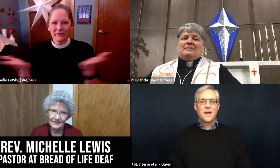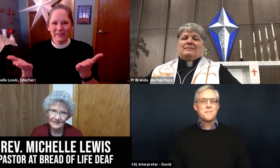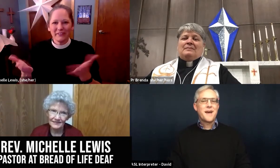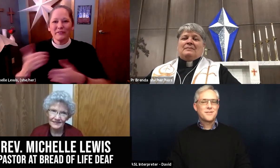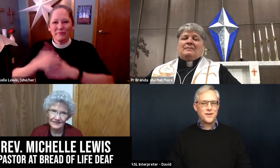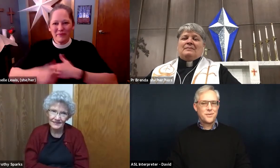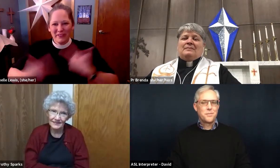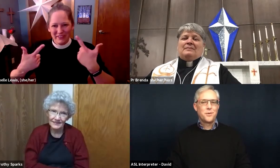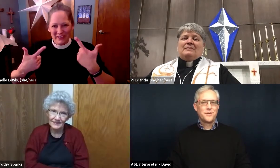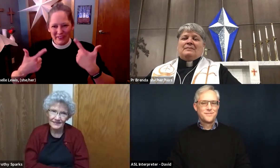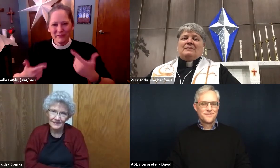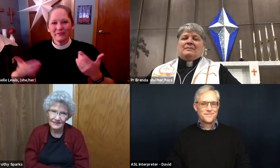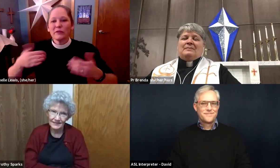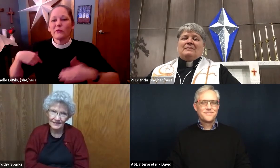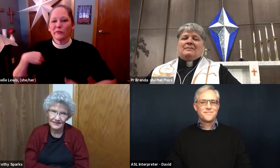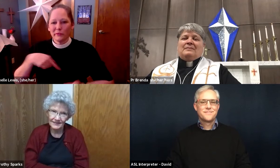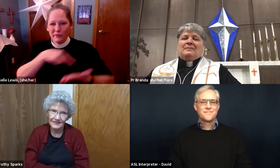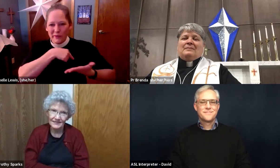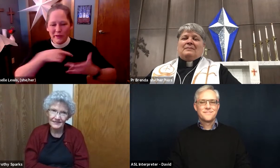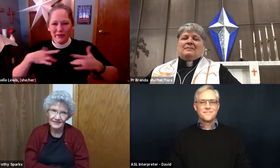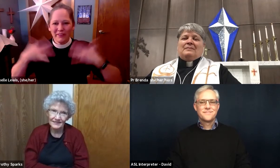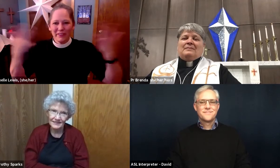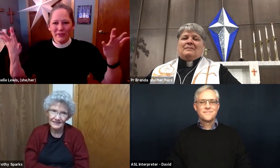and I'm the pastor here at Bold.